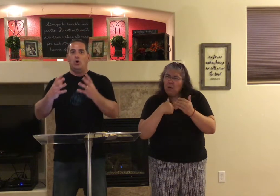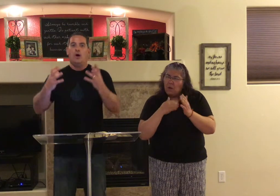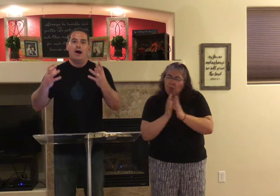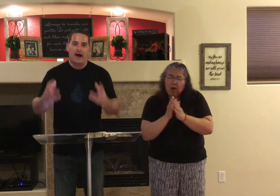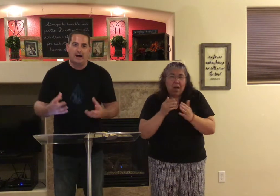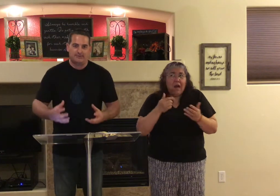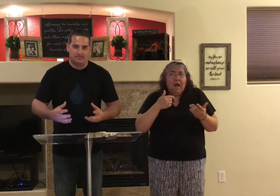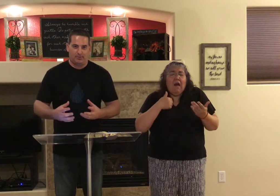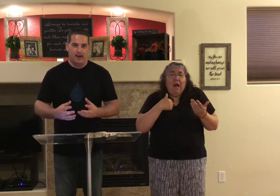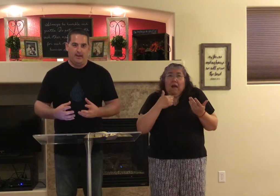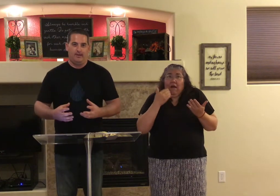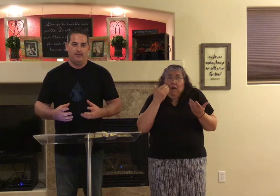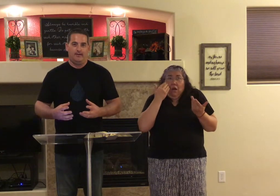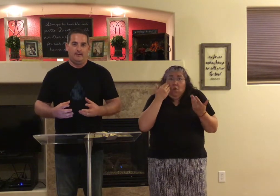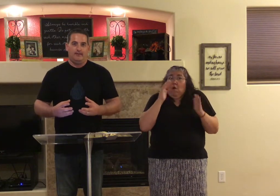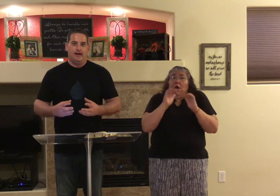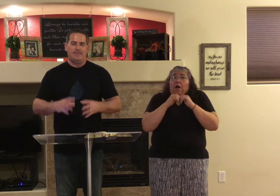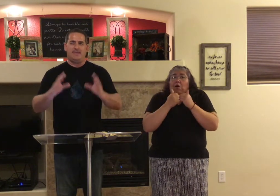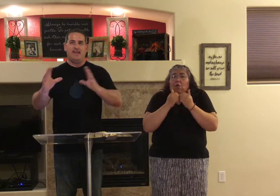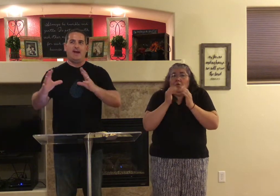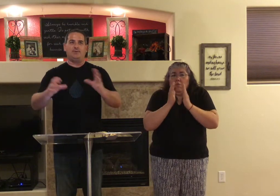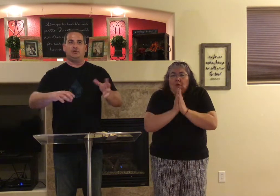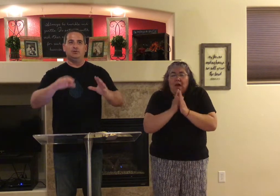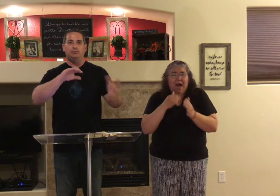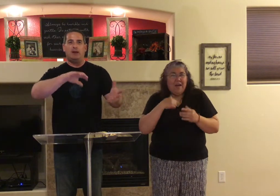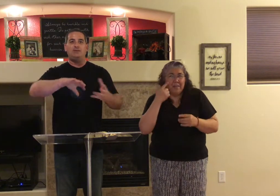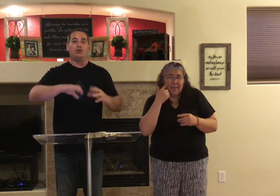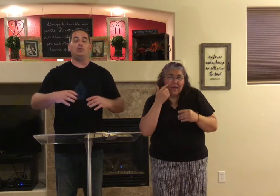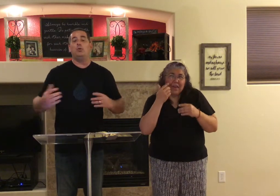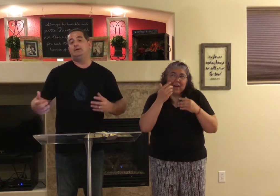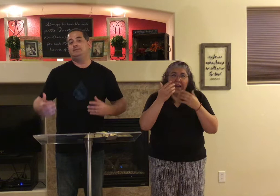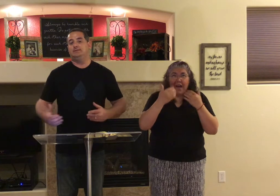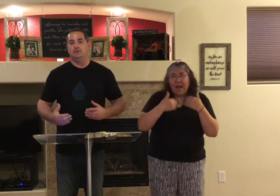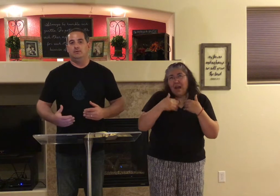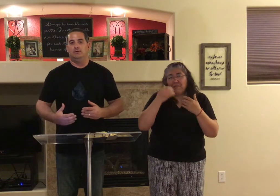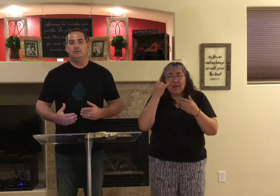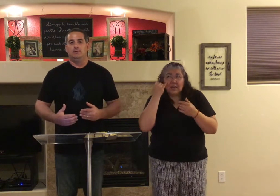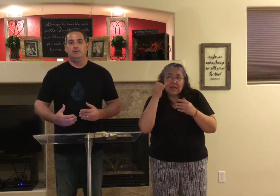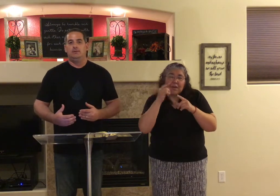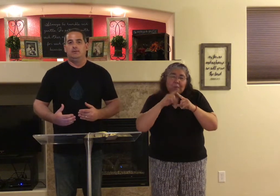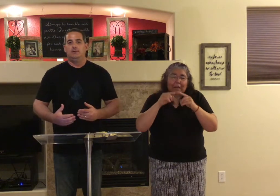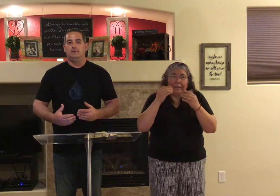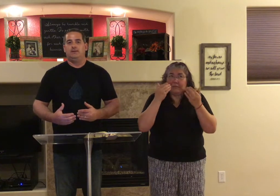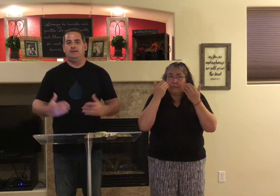don't know how to pray. I think I have a clue, but I don't know what to do.